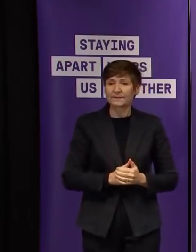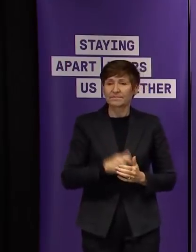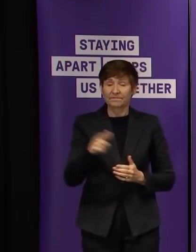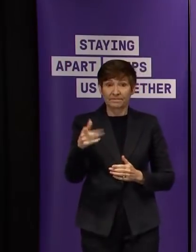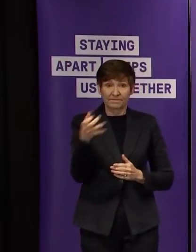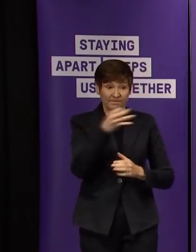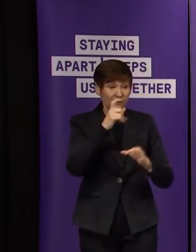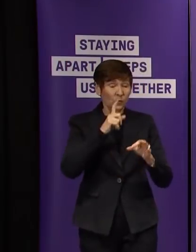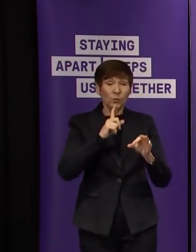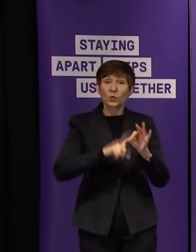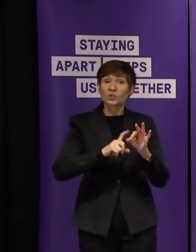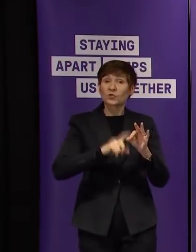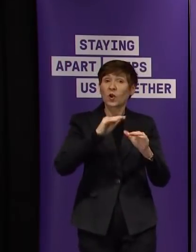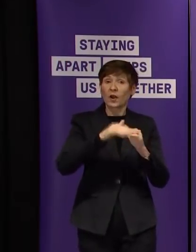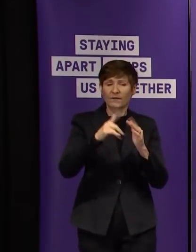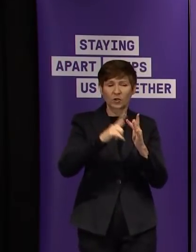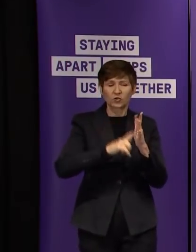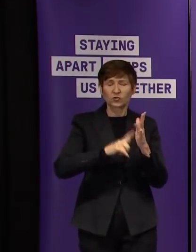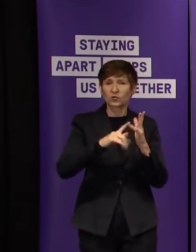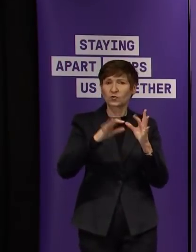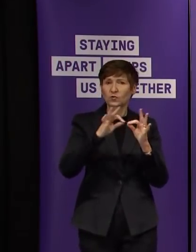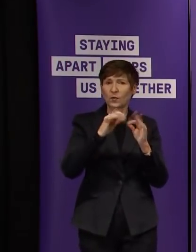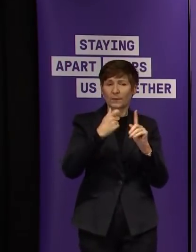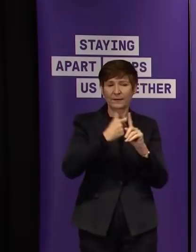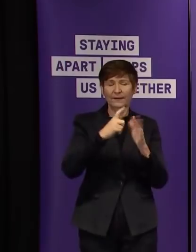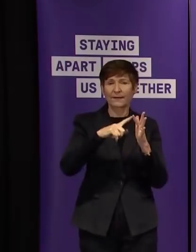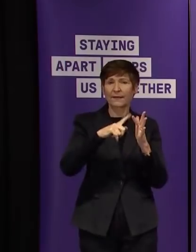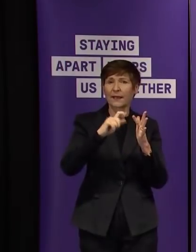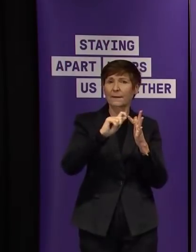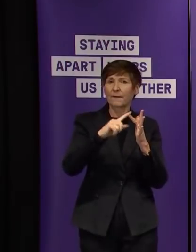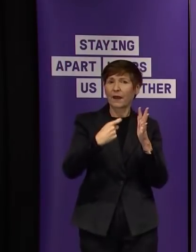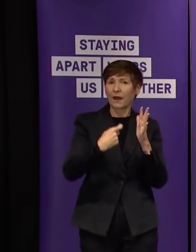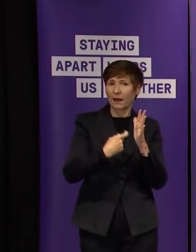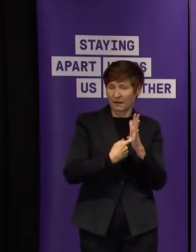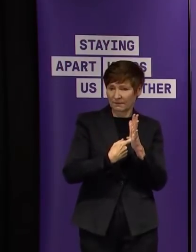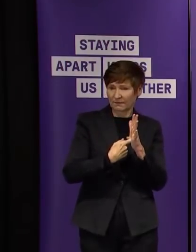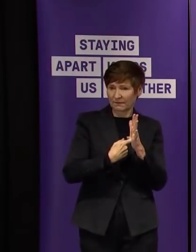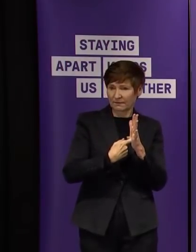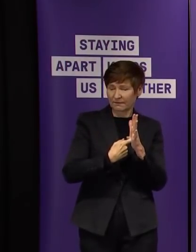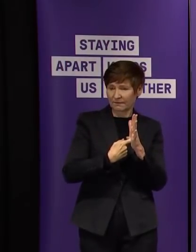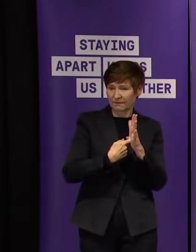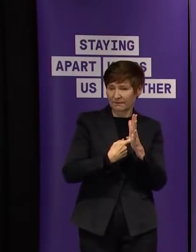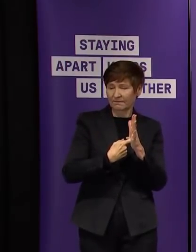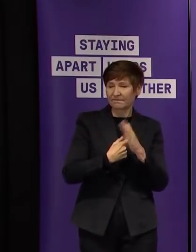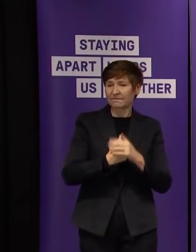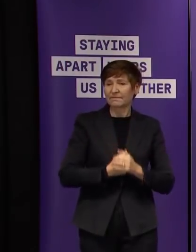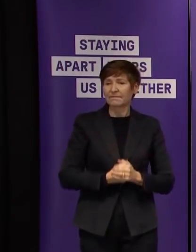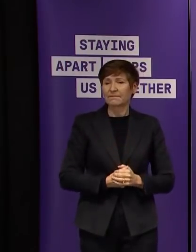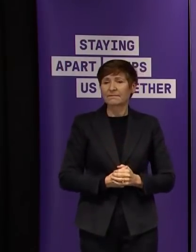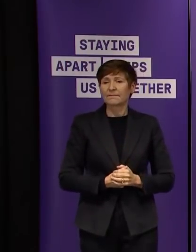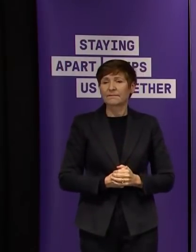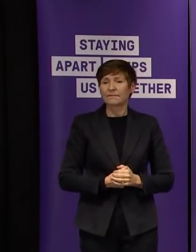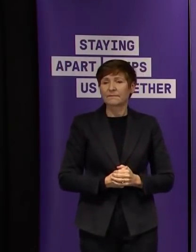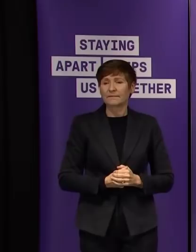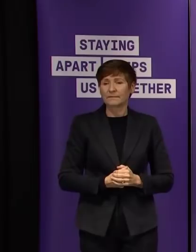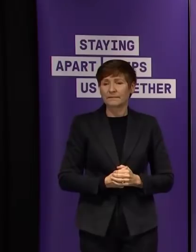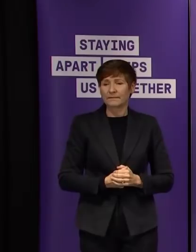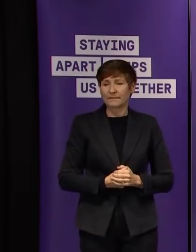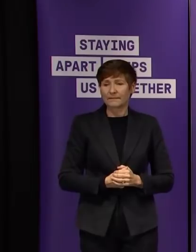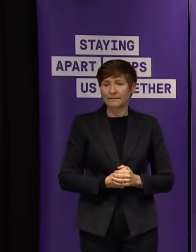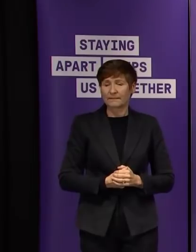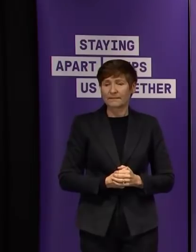announced stage four, you were saying that you were pleased that the government had indicated it wouldn't drop